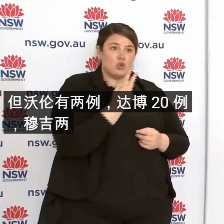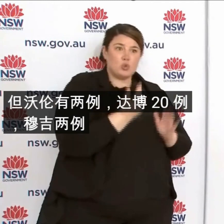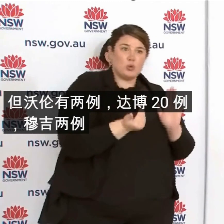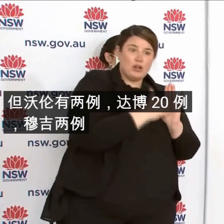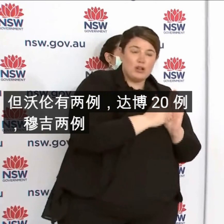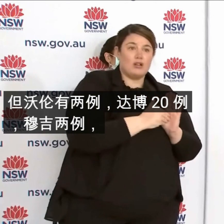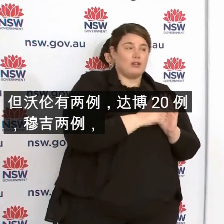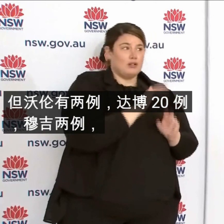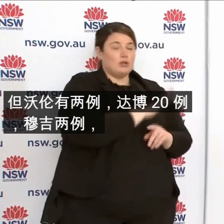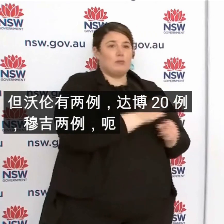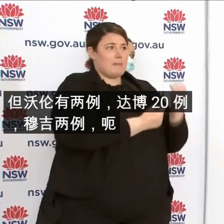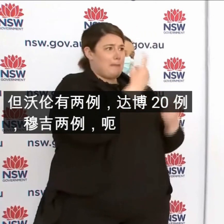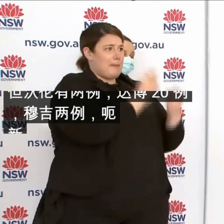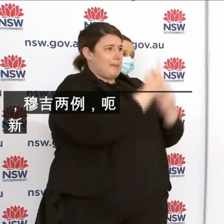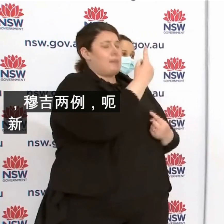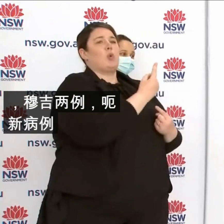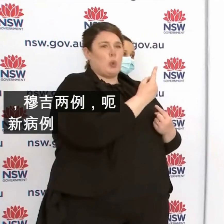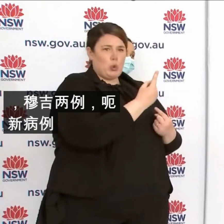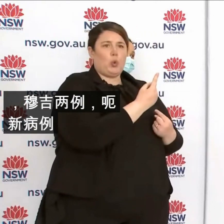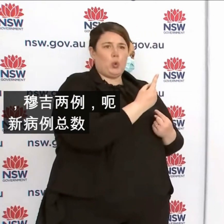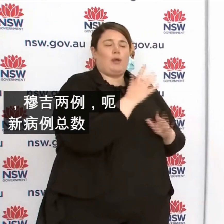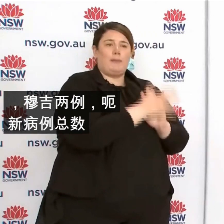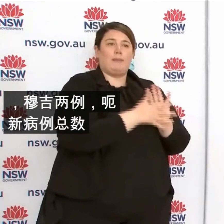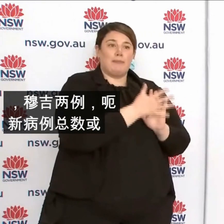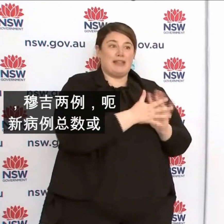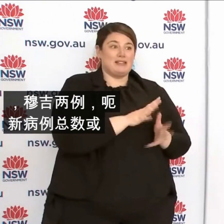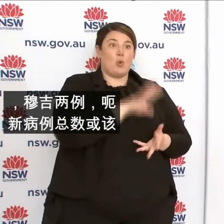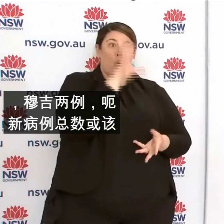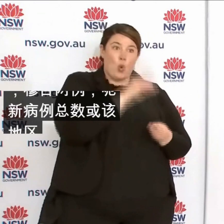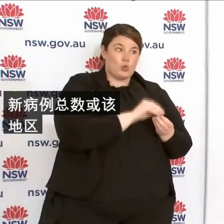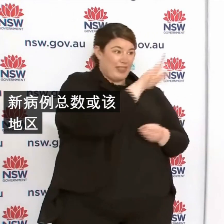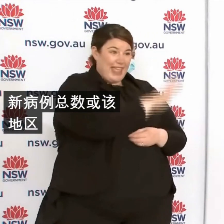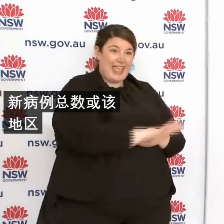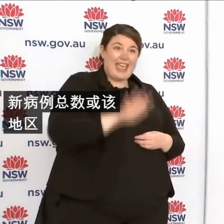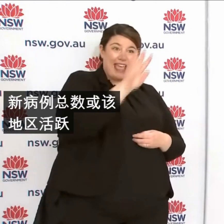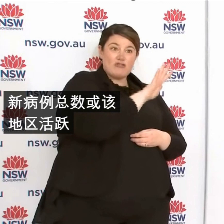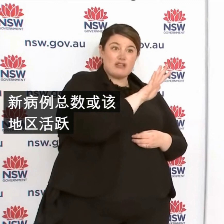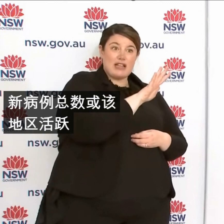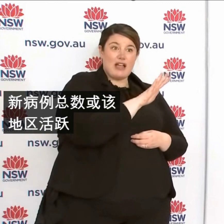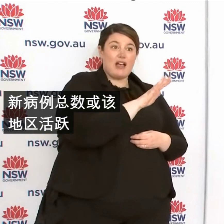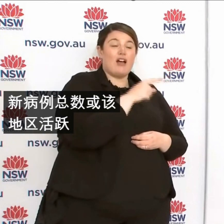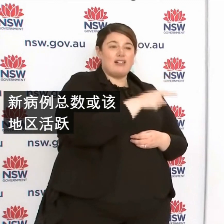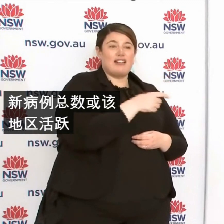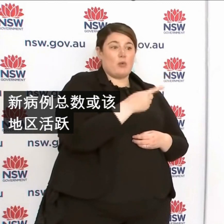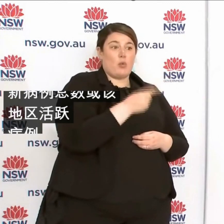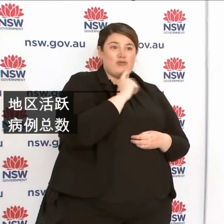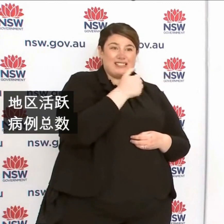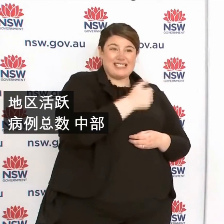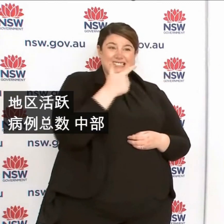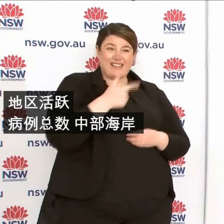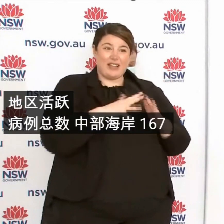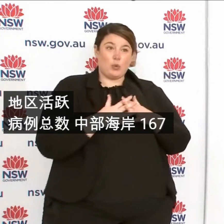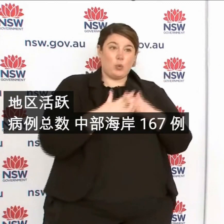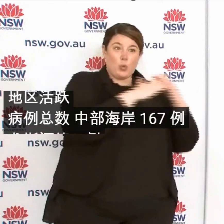cases, taking the total new cases, or the total cases in that area, active cases, to 167. Cases